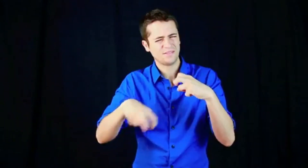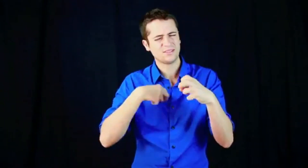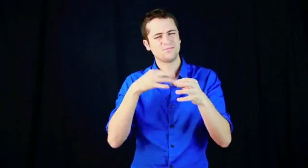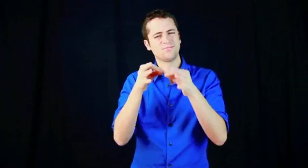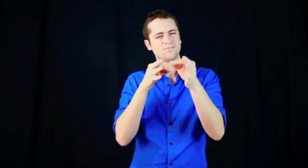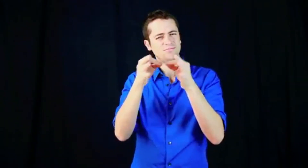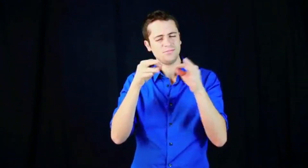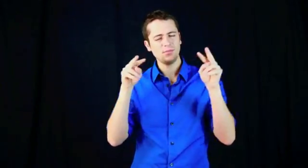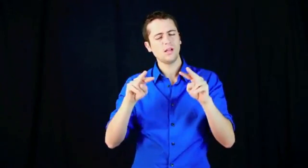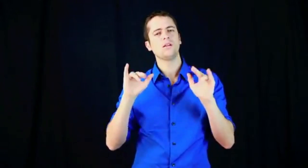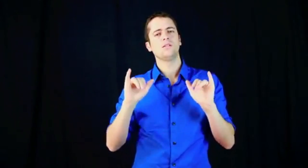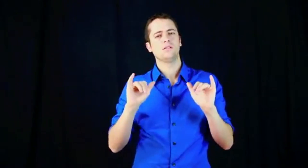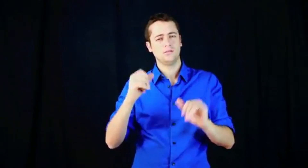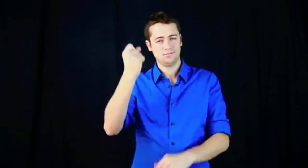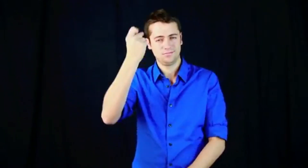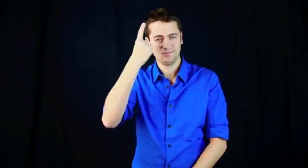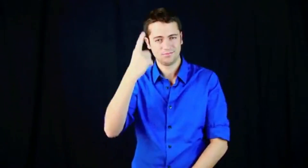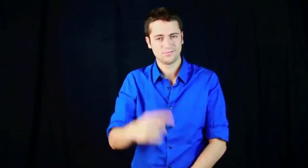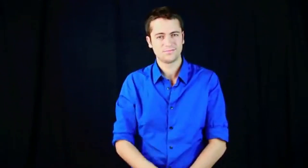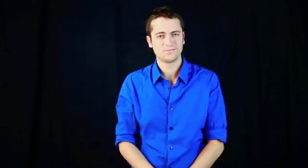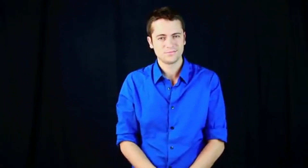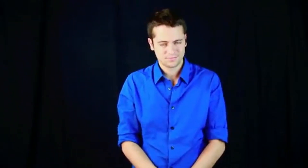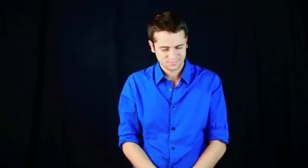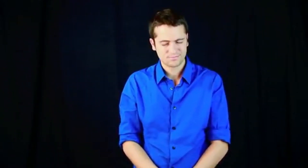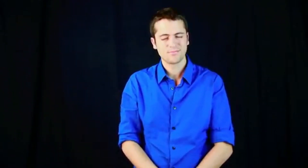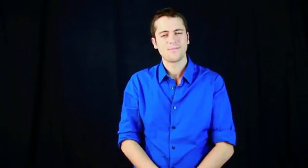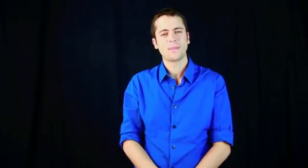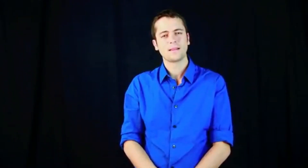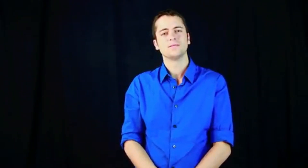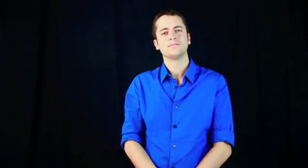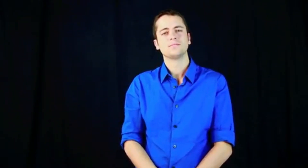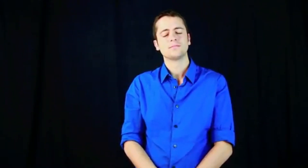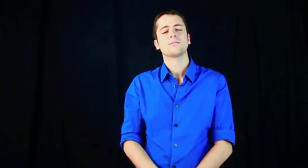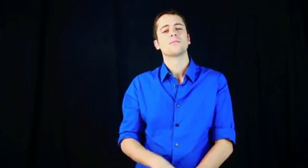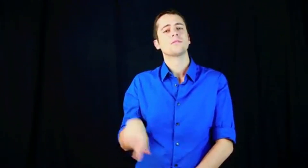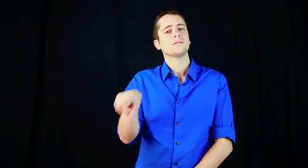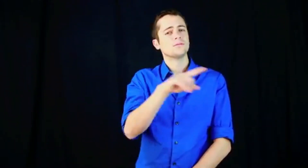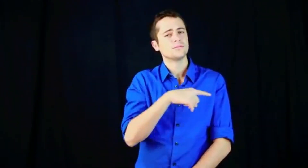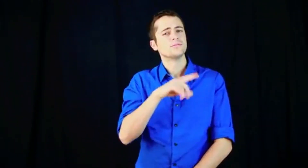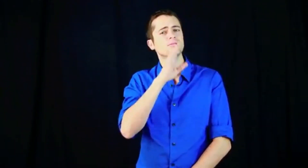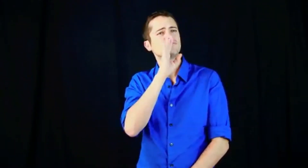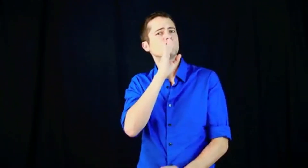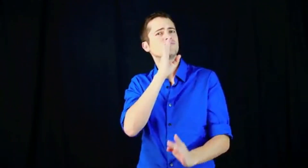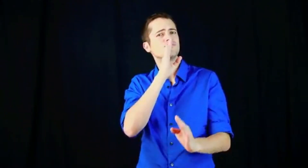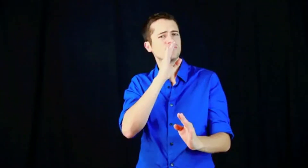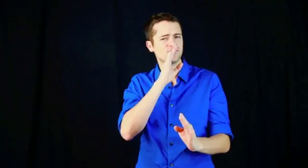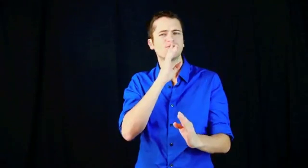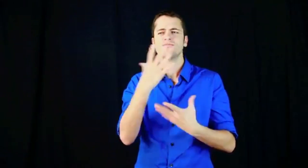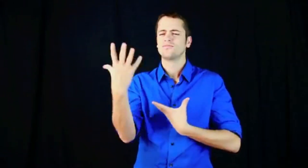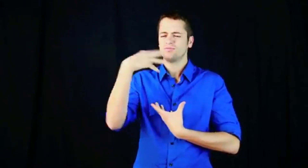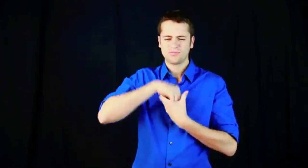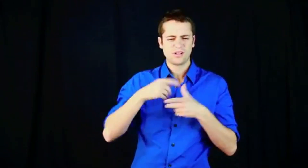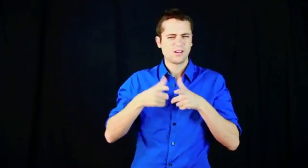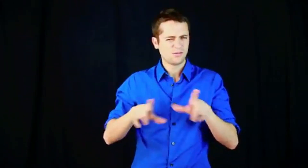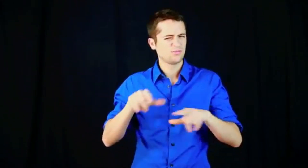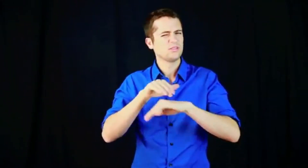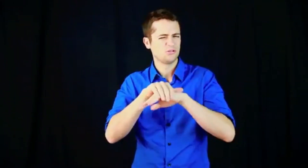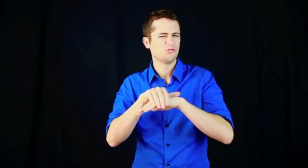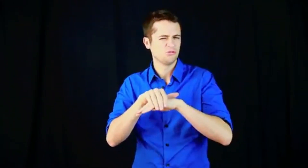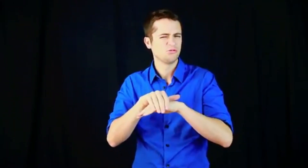inflection, ASL uses hand shapes, movement, space, and facial expressions to convey meaning. ASL follows